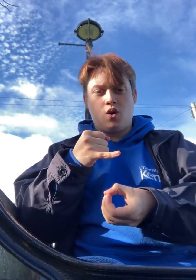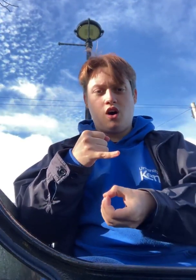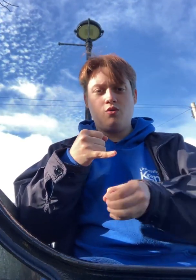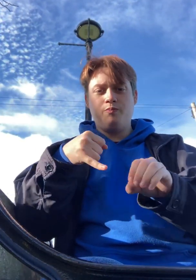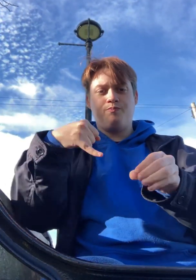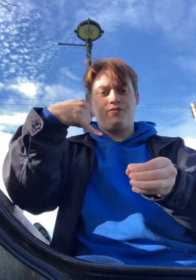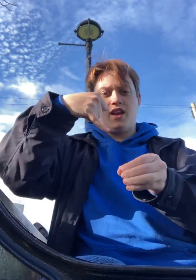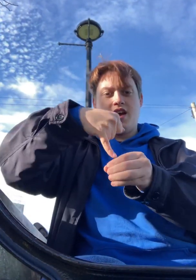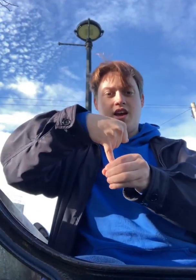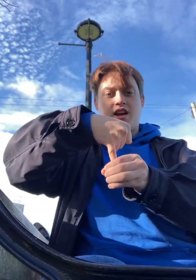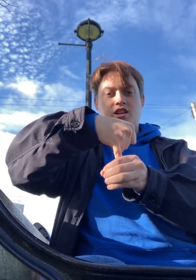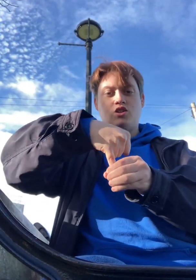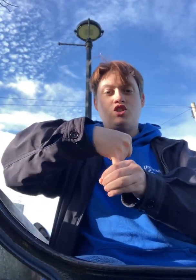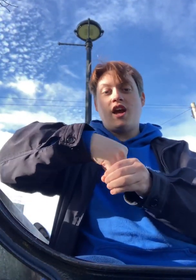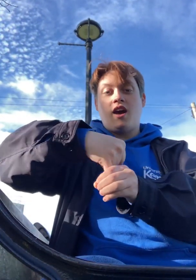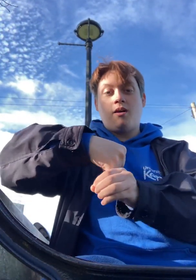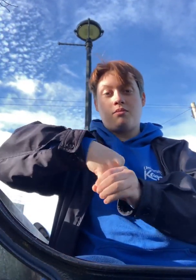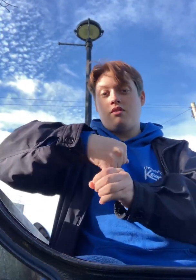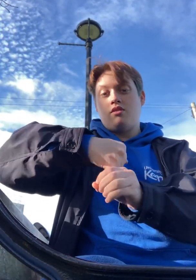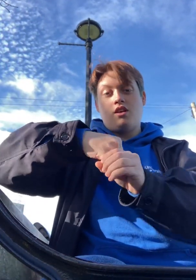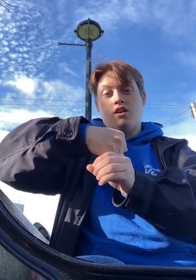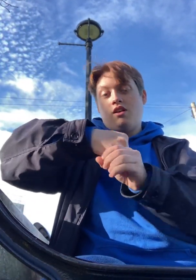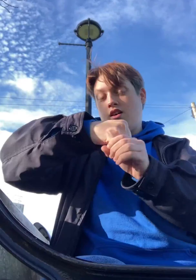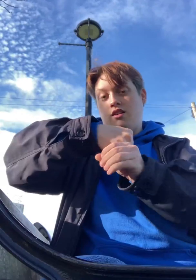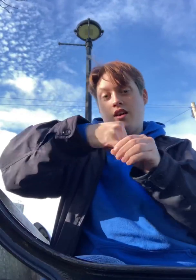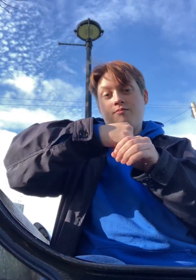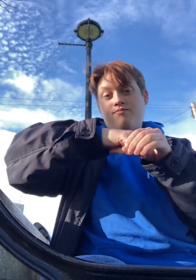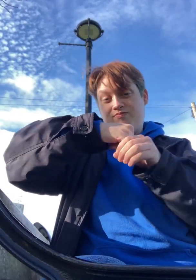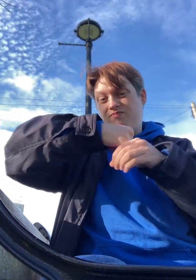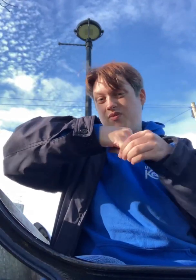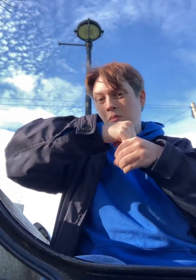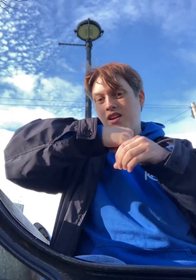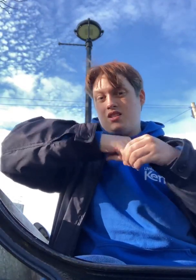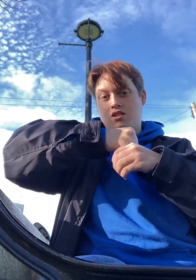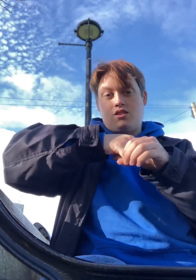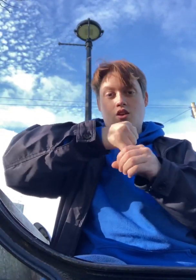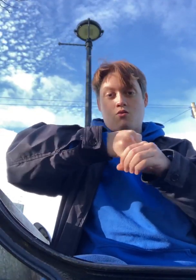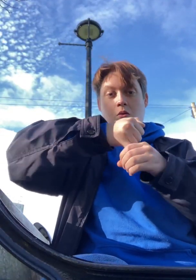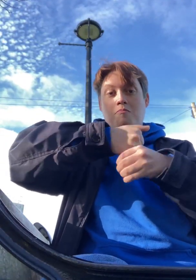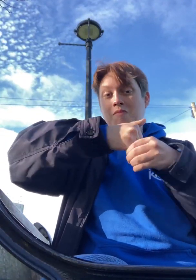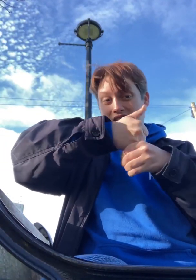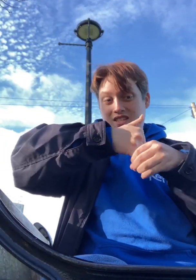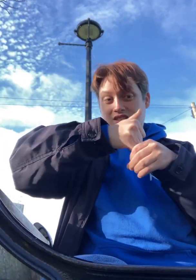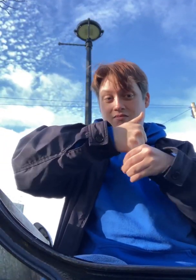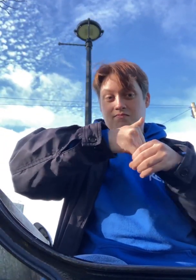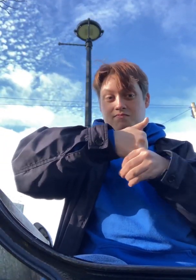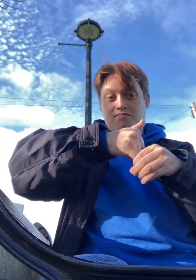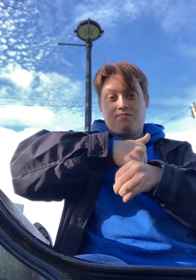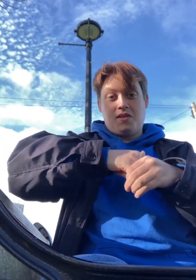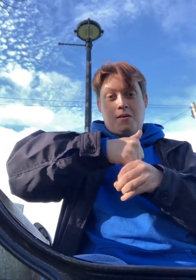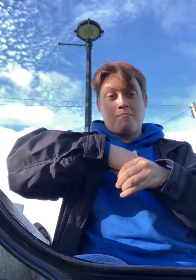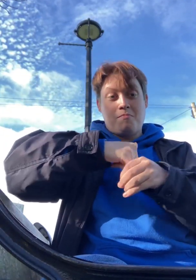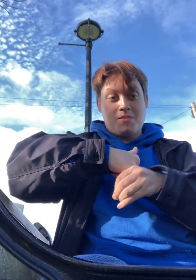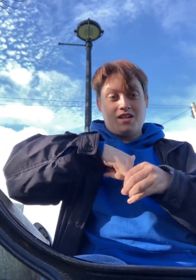hole, and then you shake up like the medicine. So medicine.